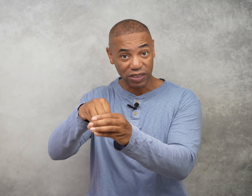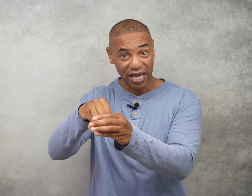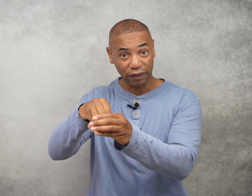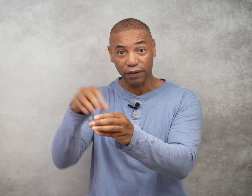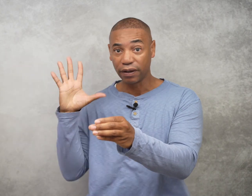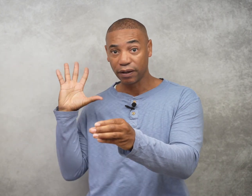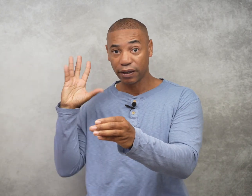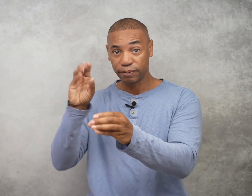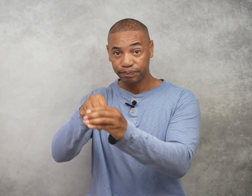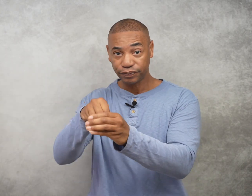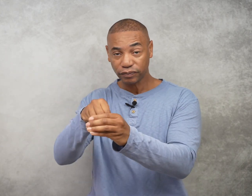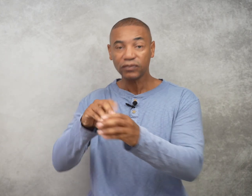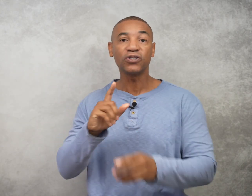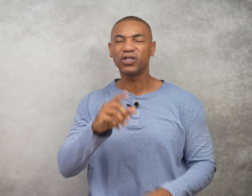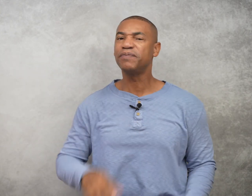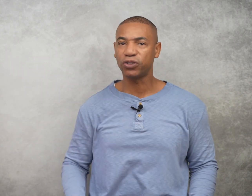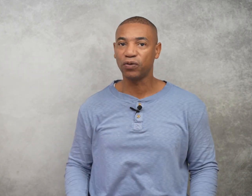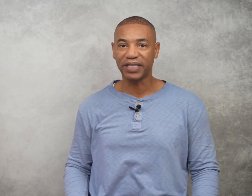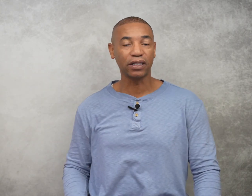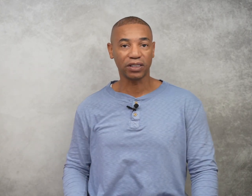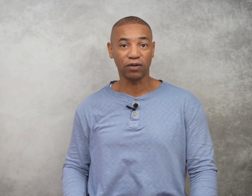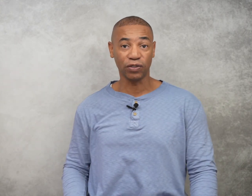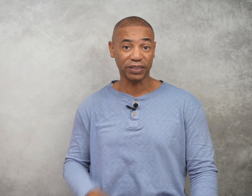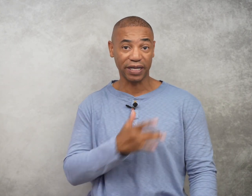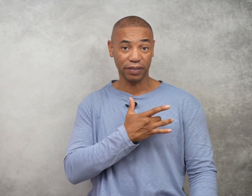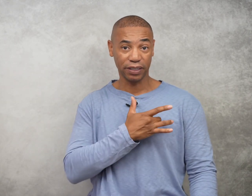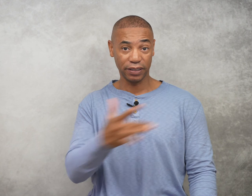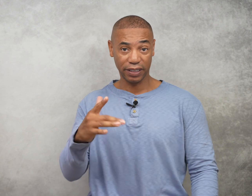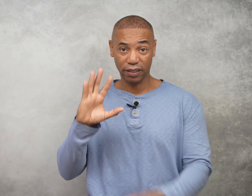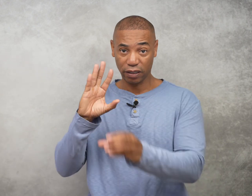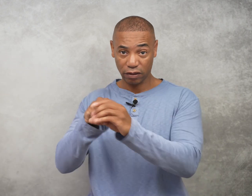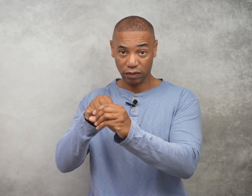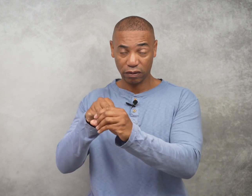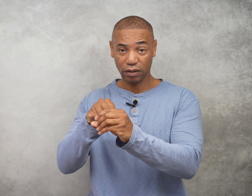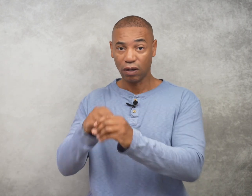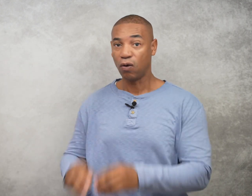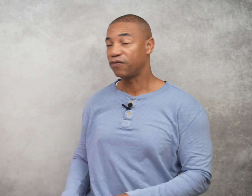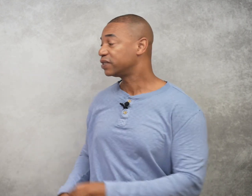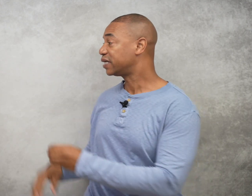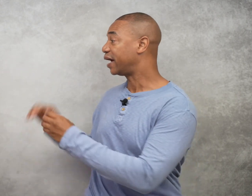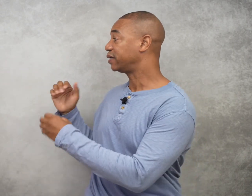together. So let me show you what that looks like in real time. Or from the side.